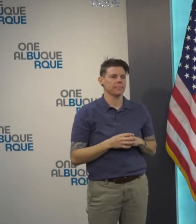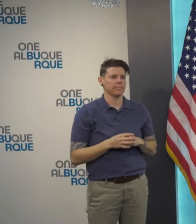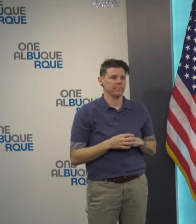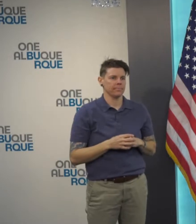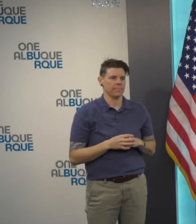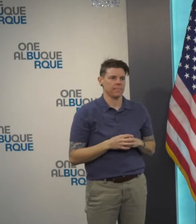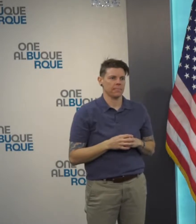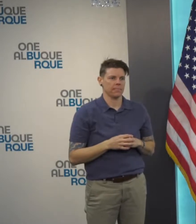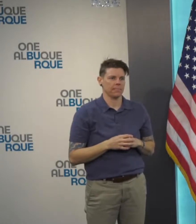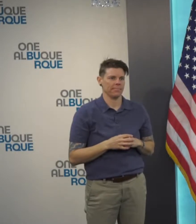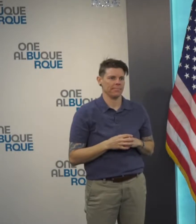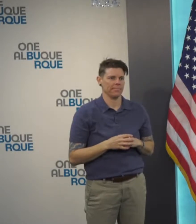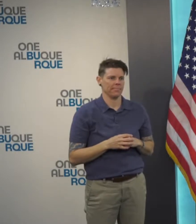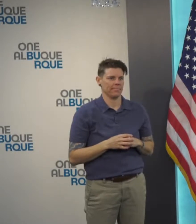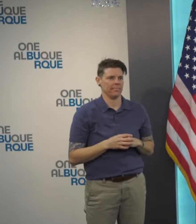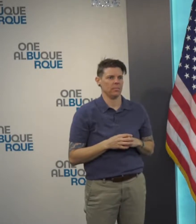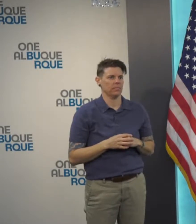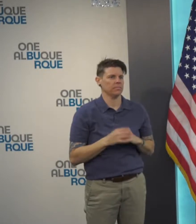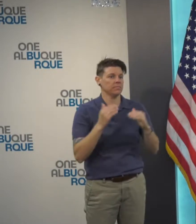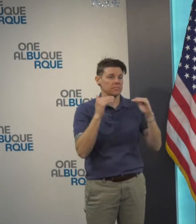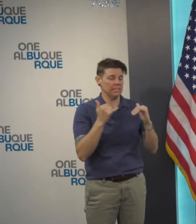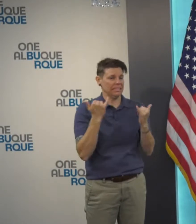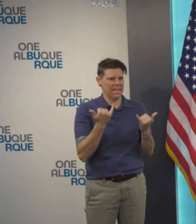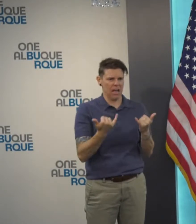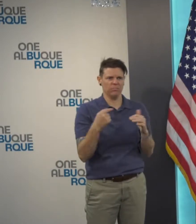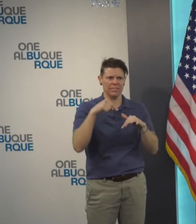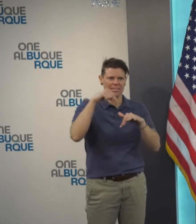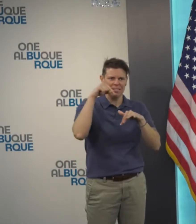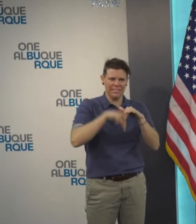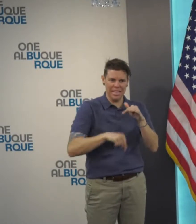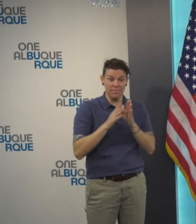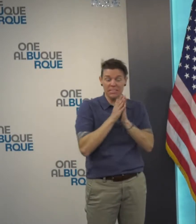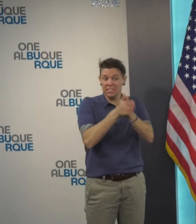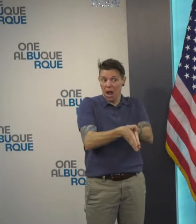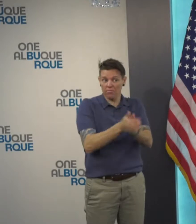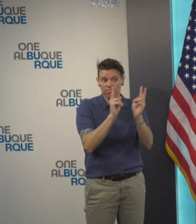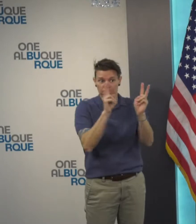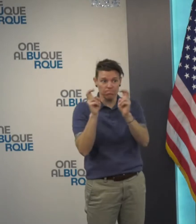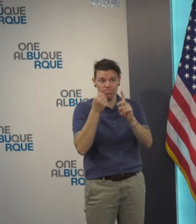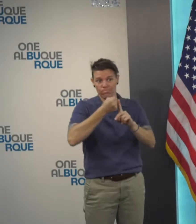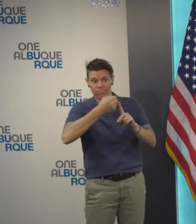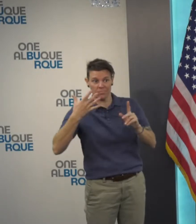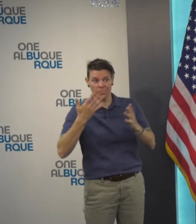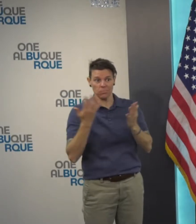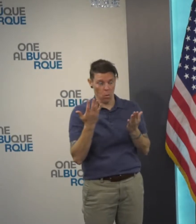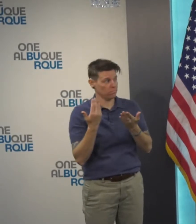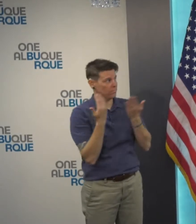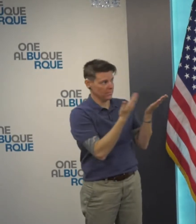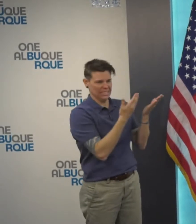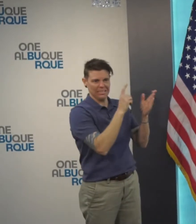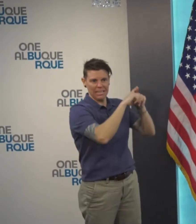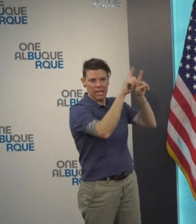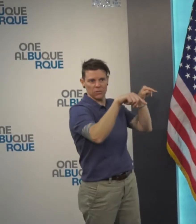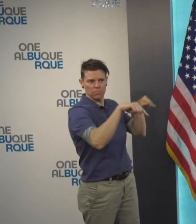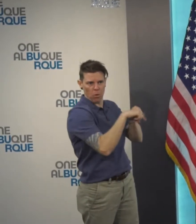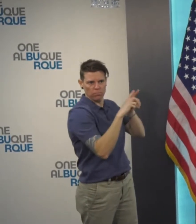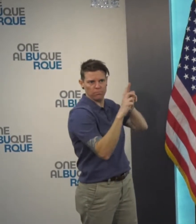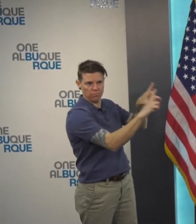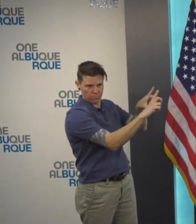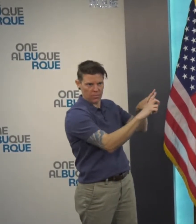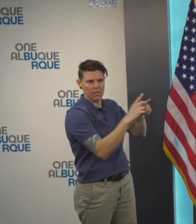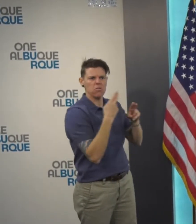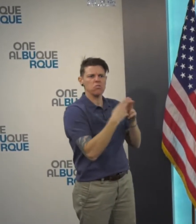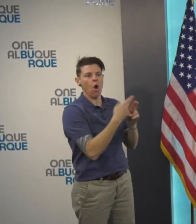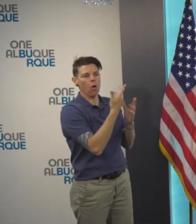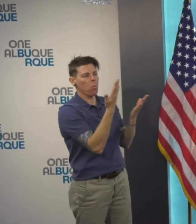over to our deep dive dashboard here. This is the Albuquerque Bright Spots dashboard, and this is something a little